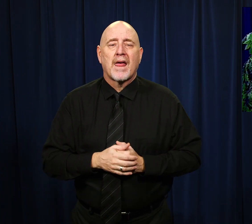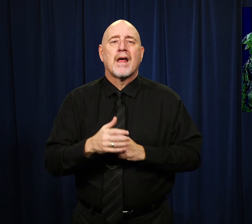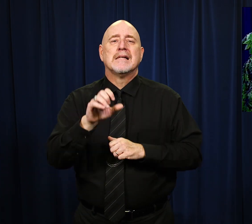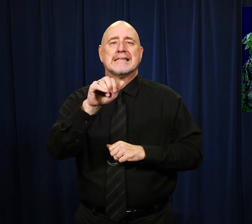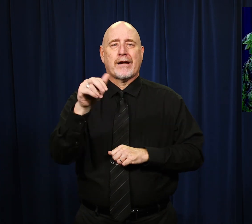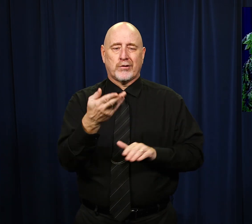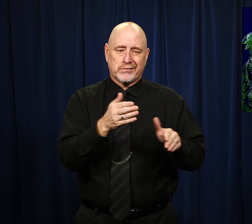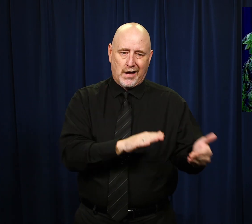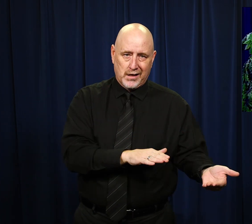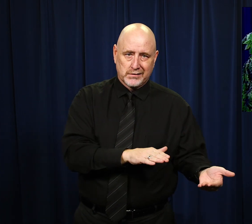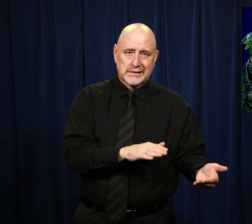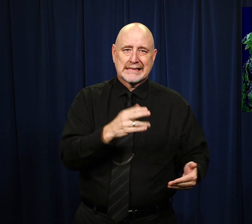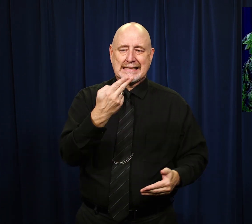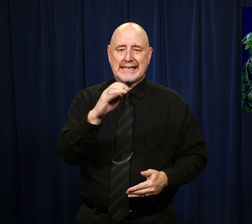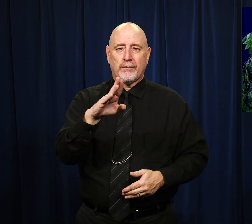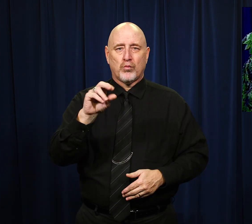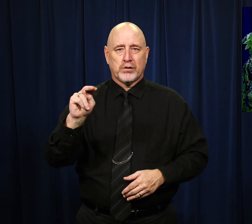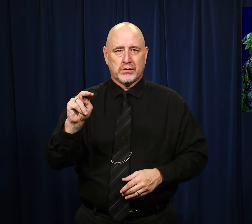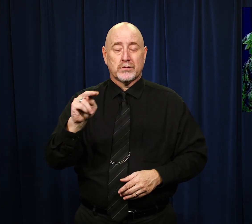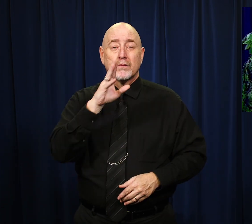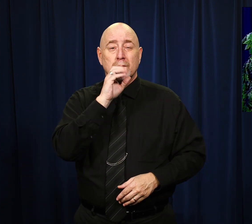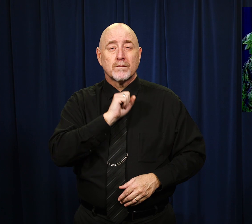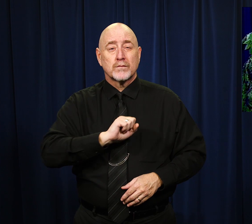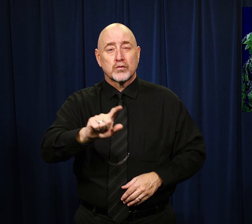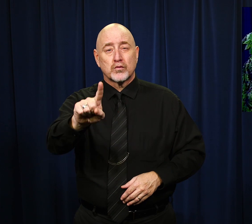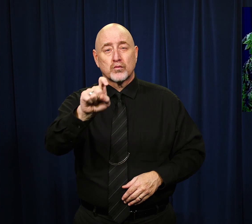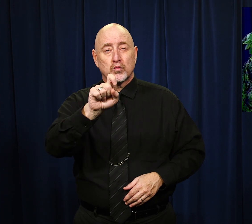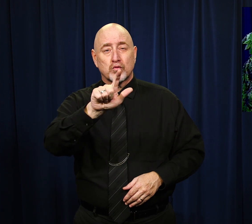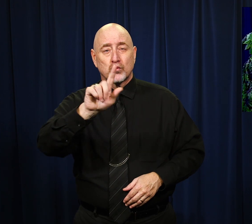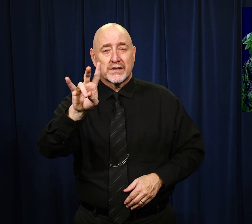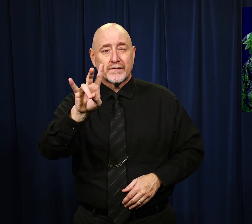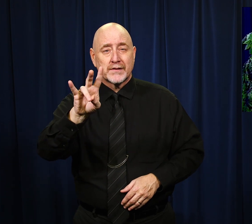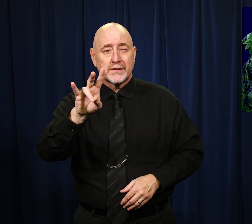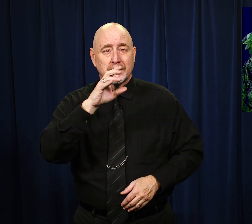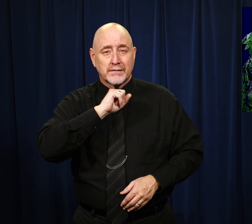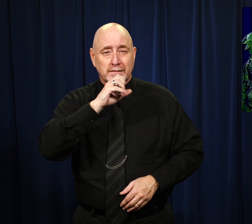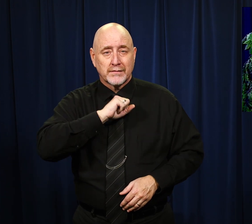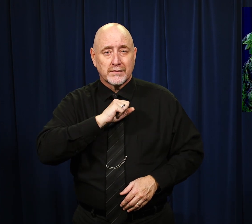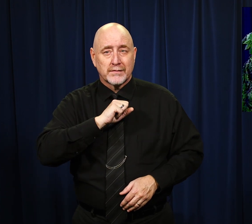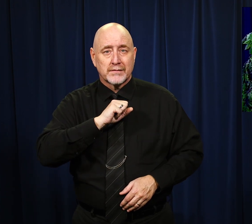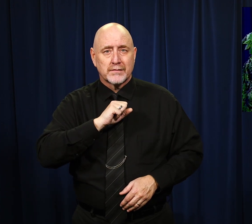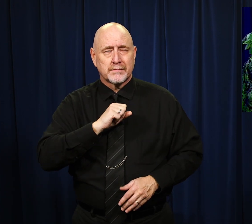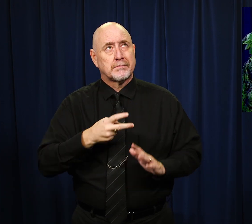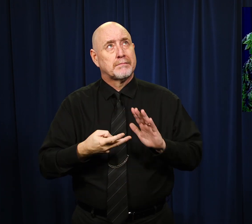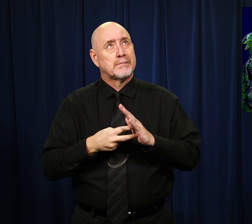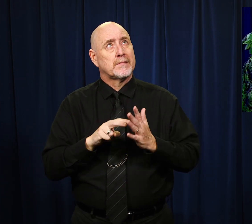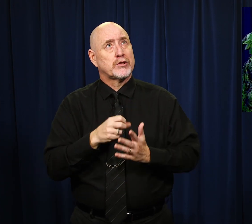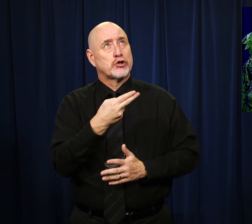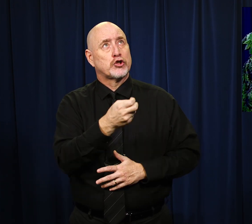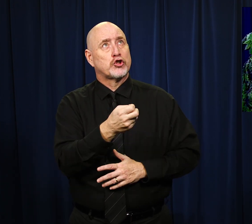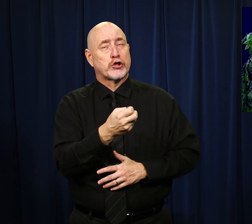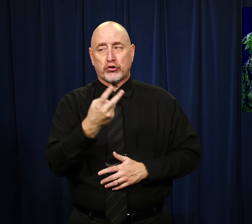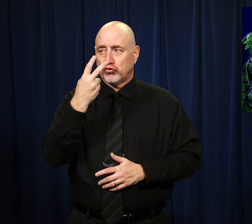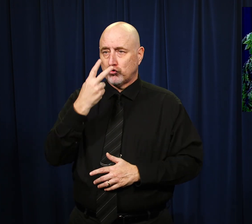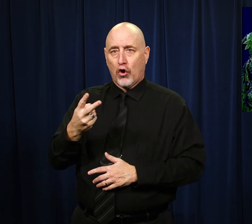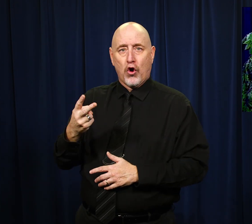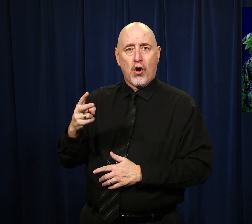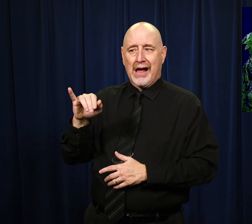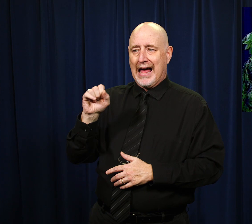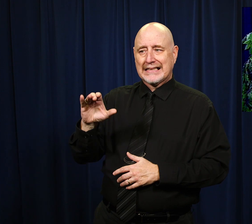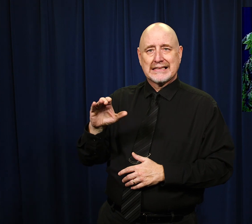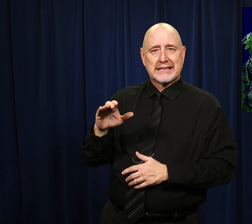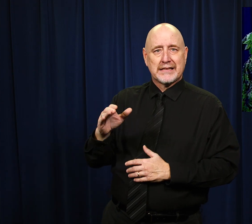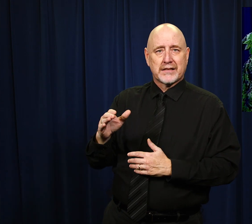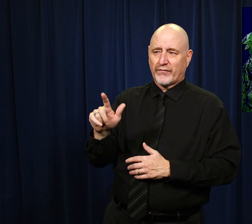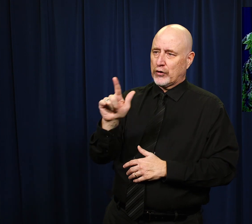She dies at Hebron at 127 years of age. Well, that means that she got to see this young man Isaac